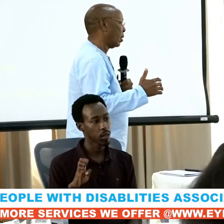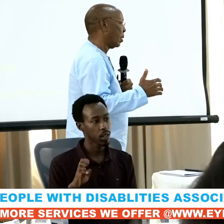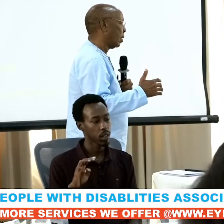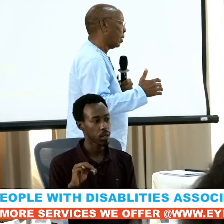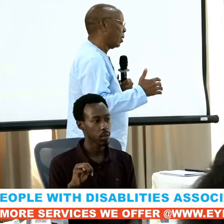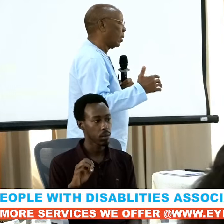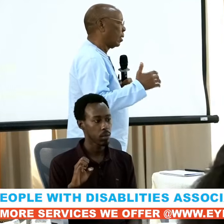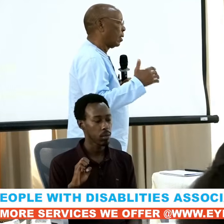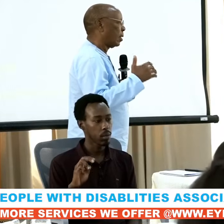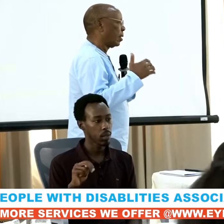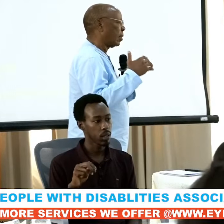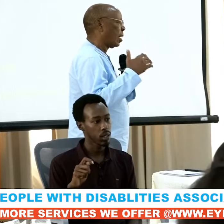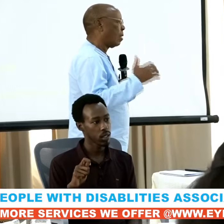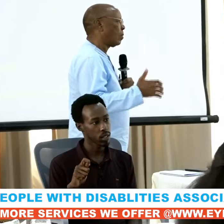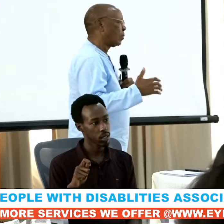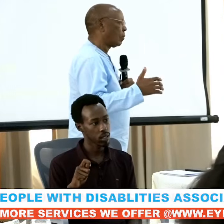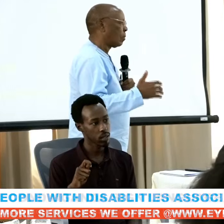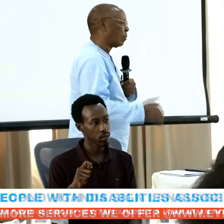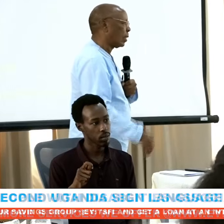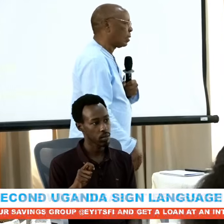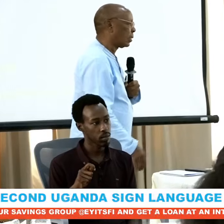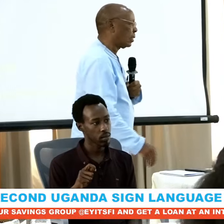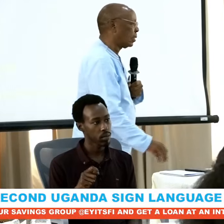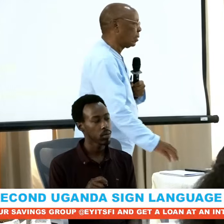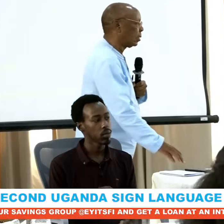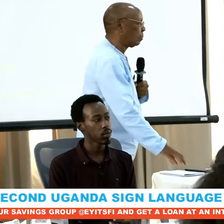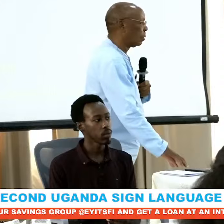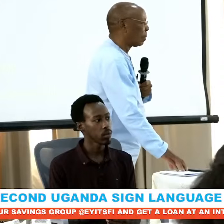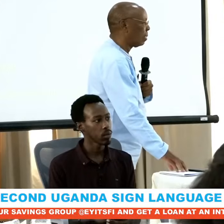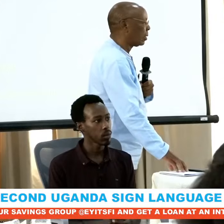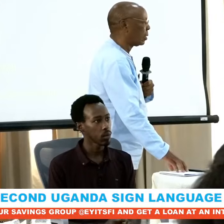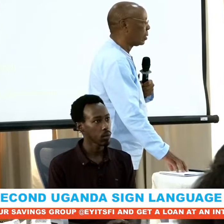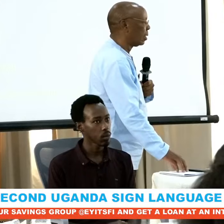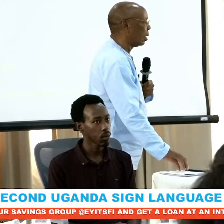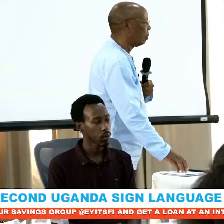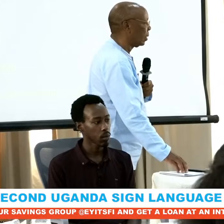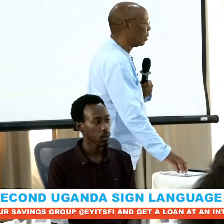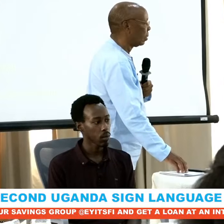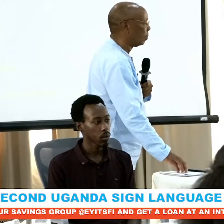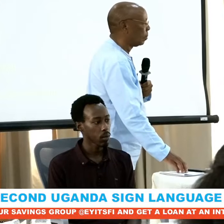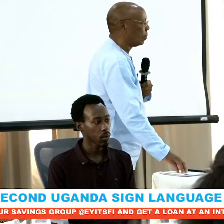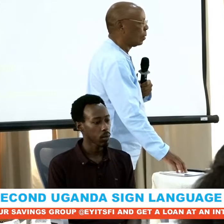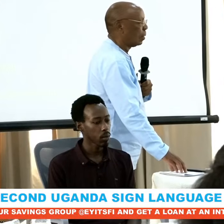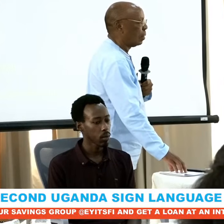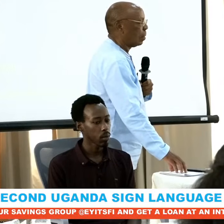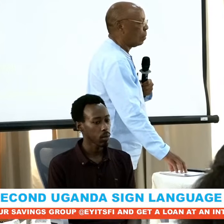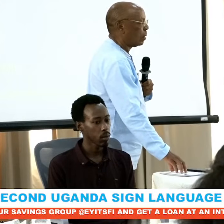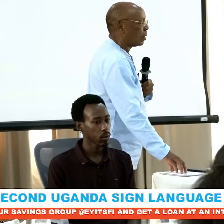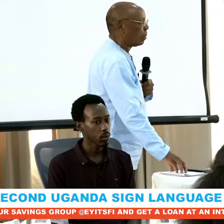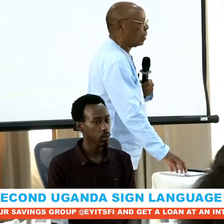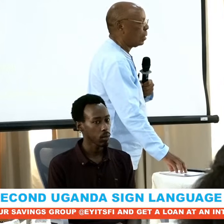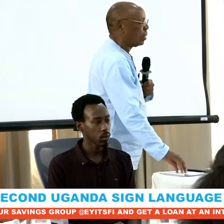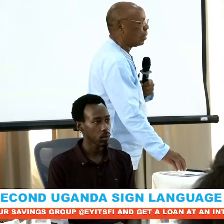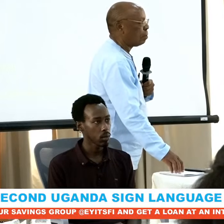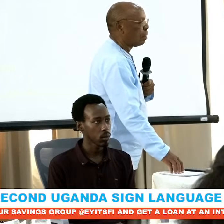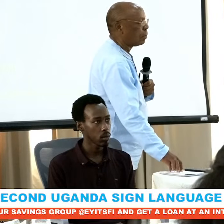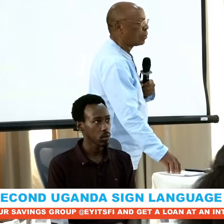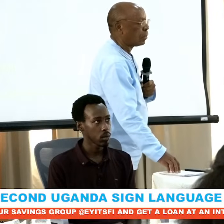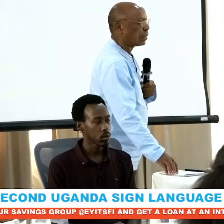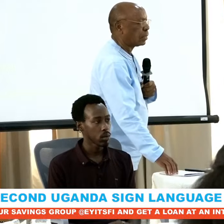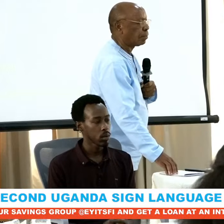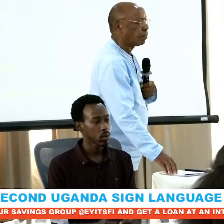country, the hundreds of health facilities, both private and government, we shall need a